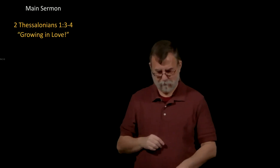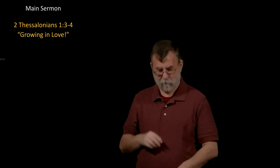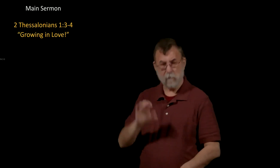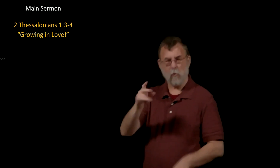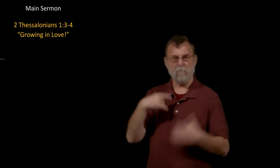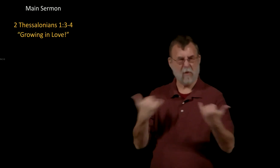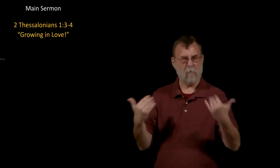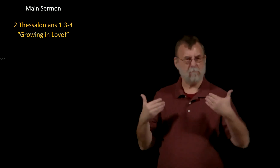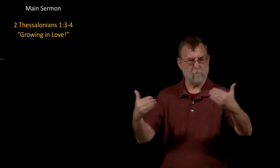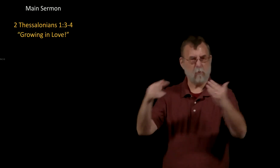love.